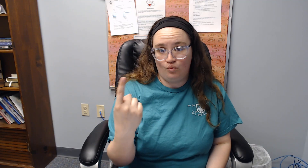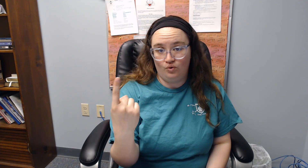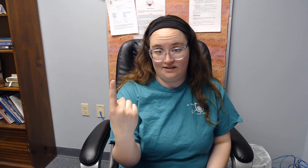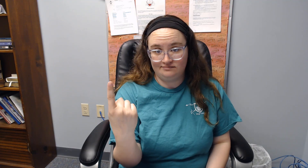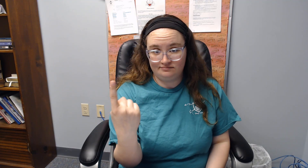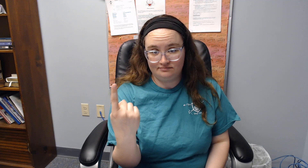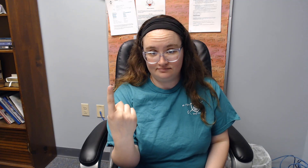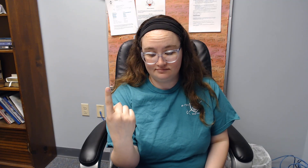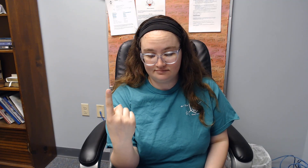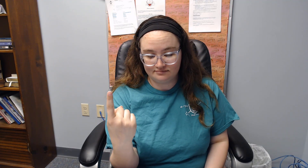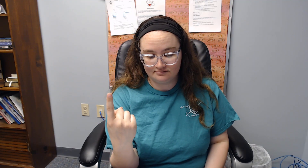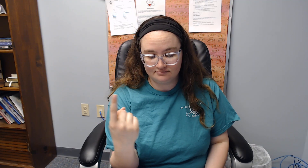One.